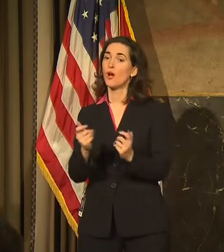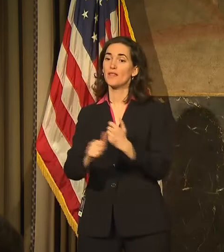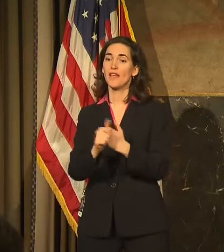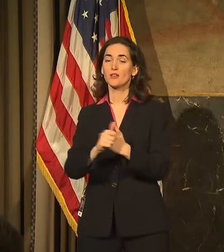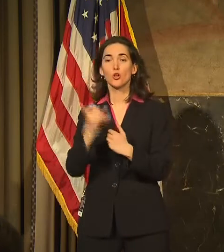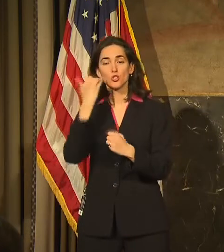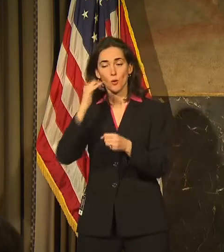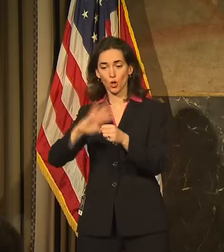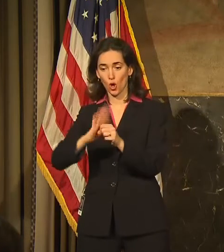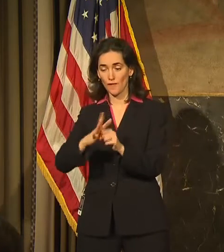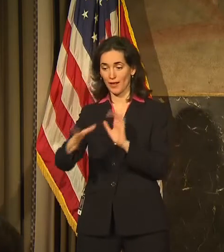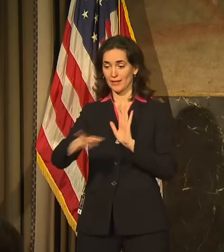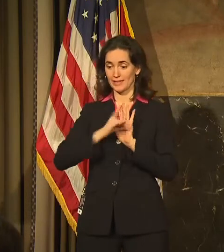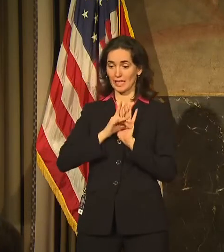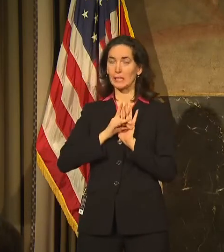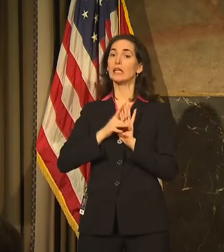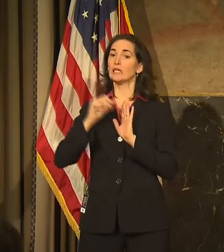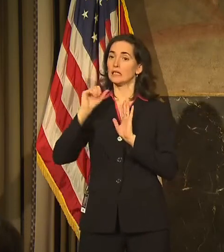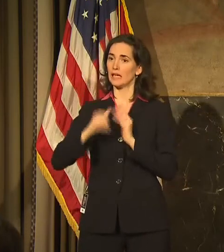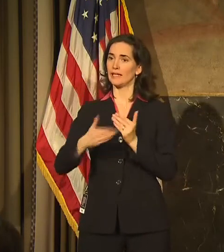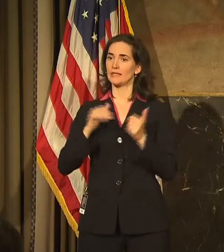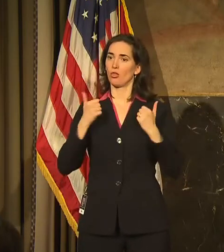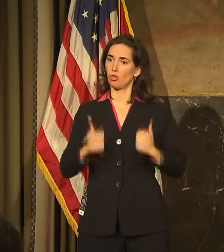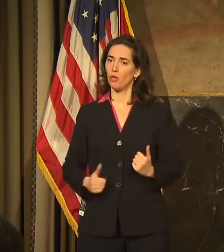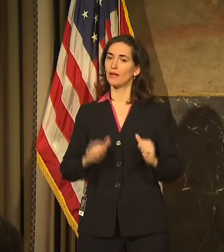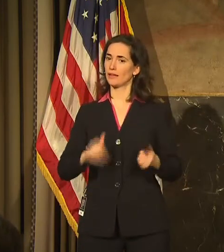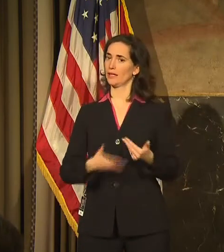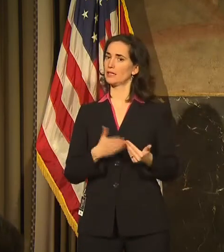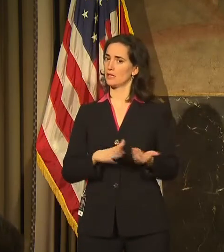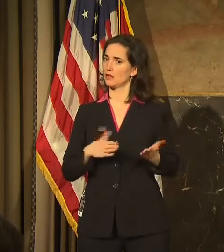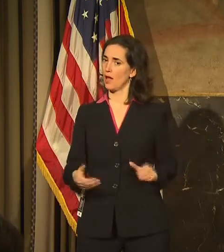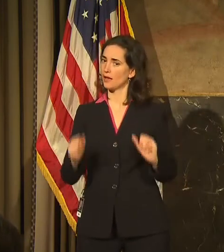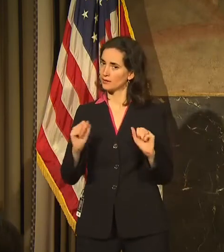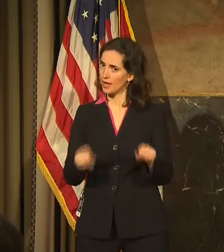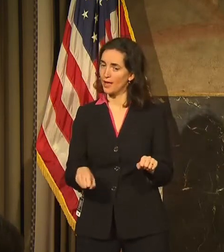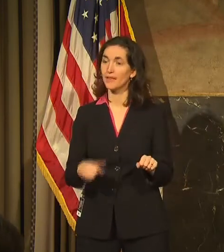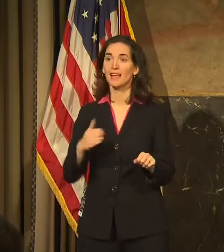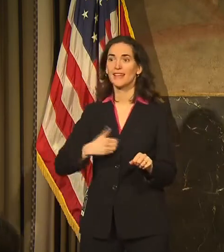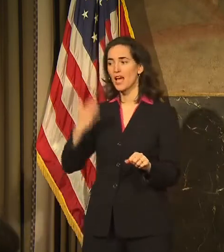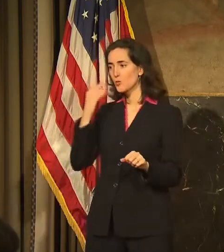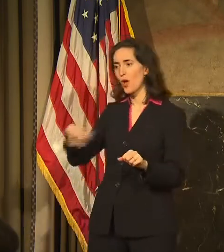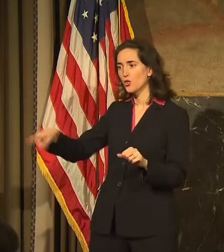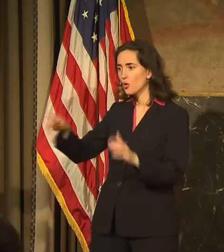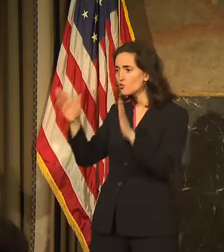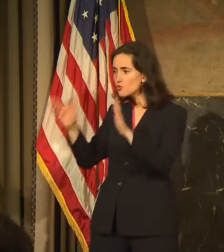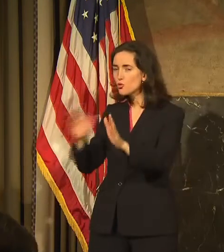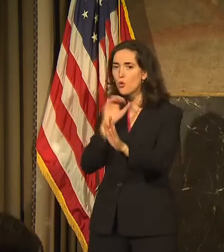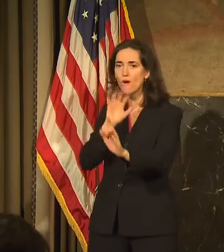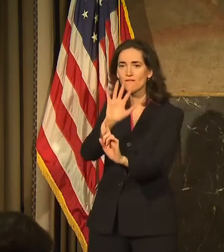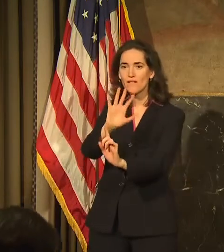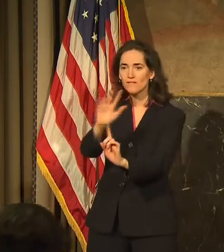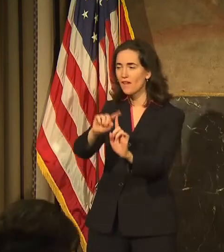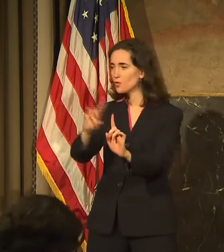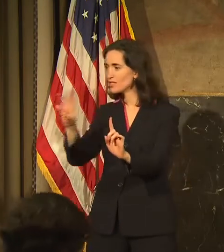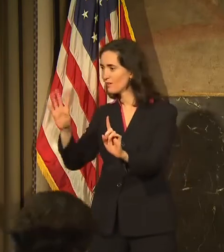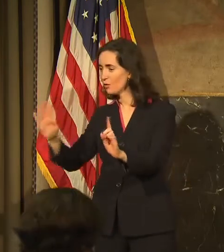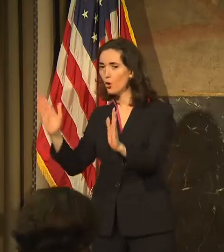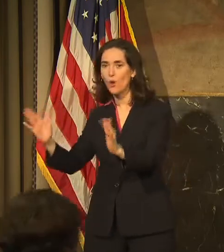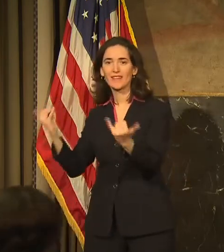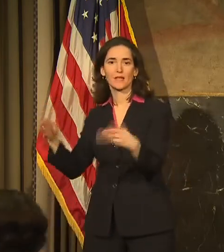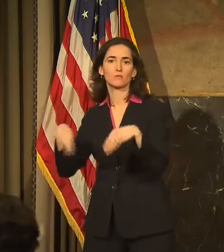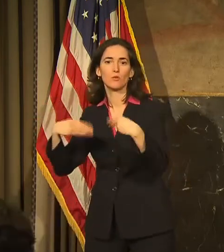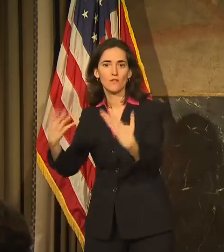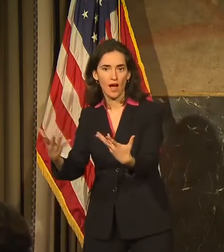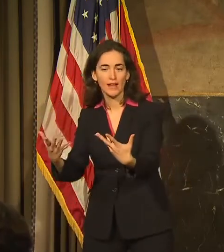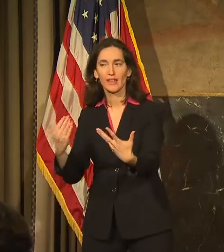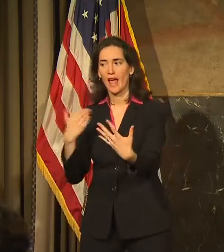should they contract COVID-19. And that is why we are getting to those individuals 55 to 64 who have one or